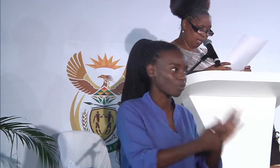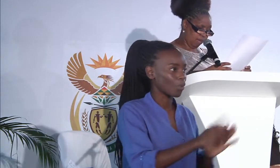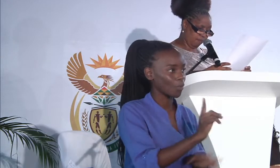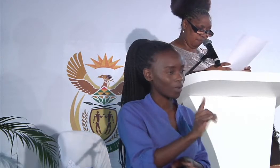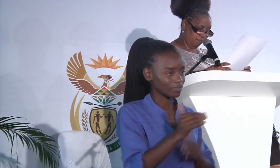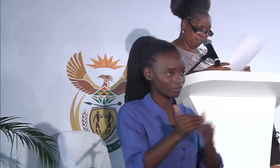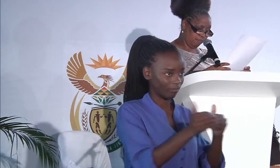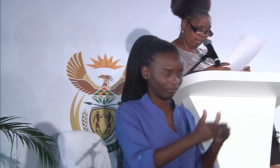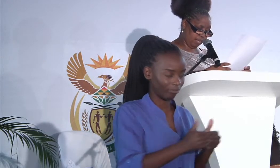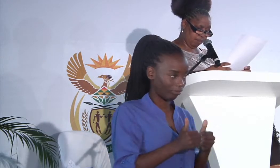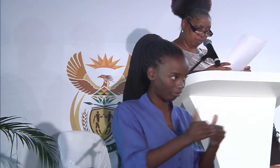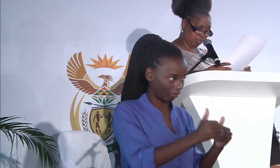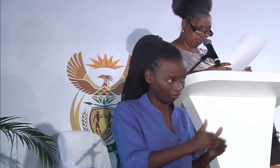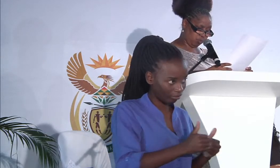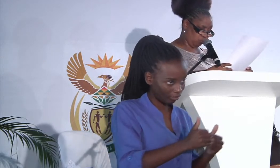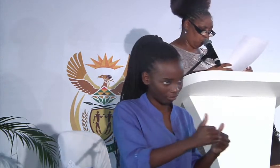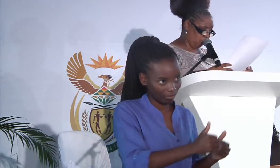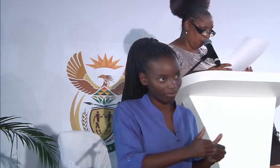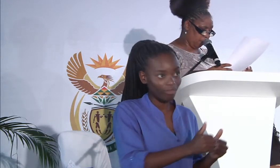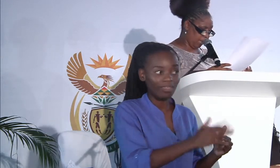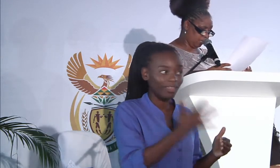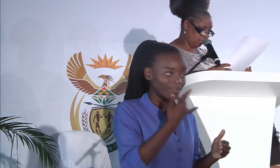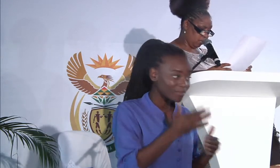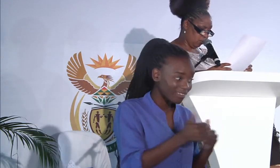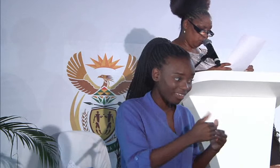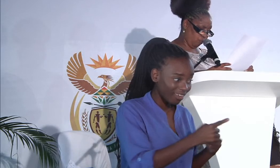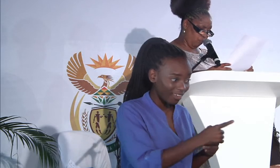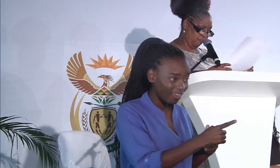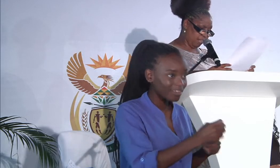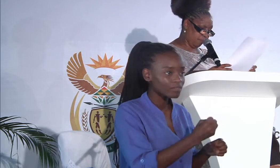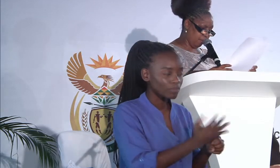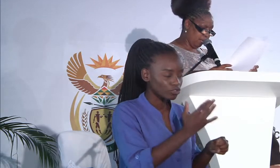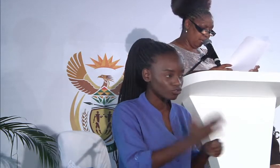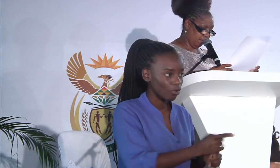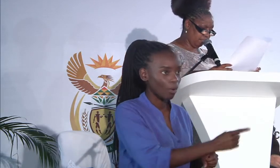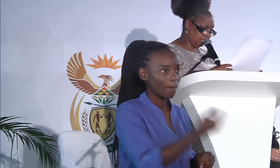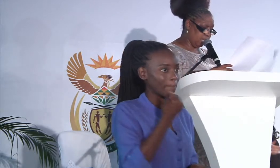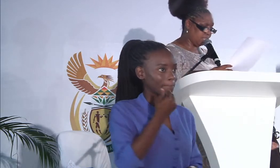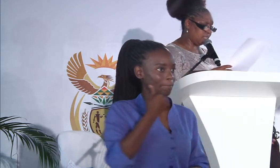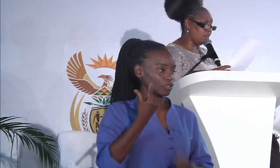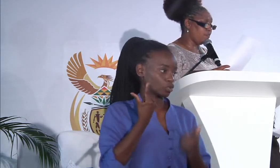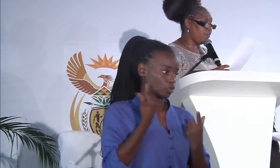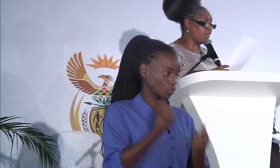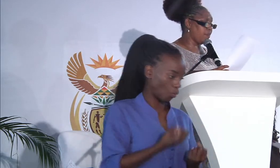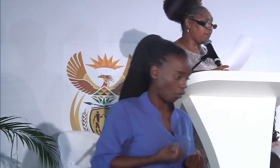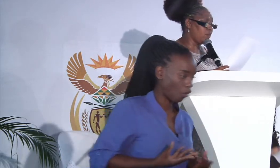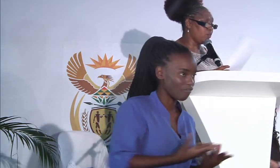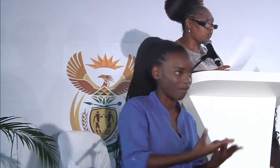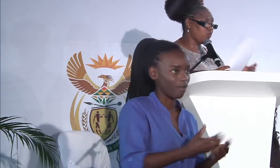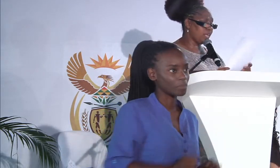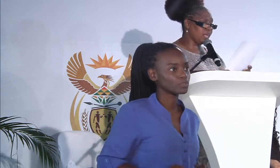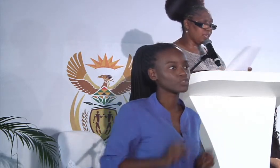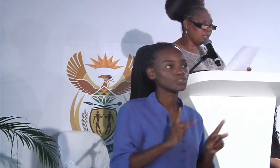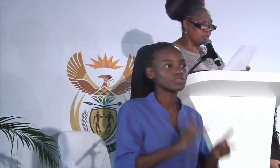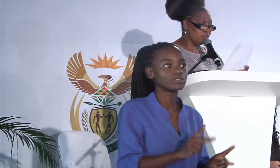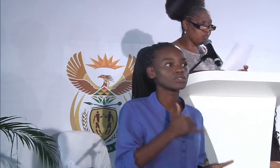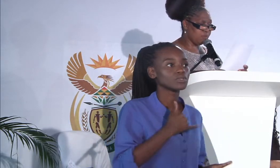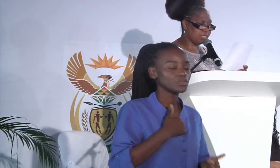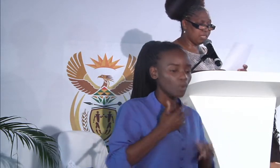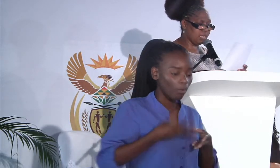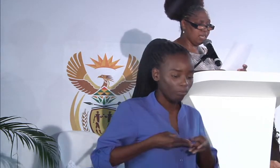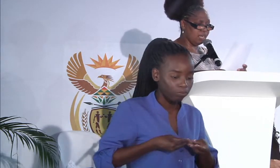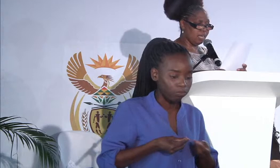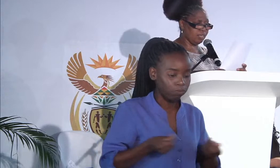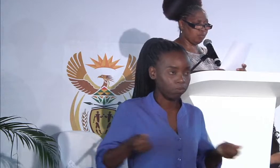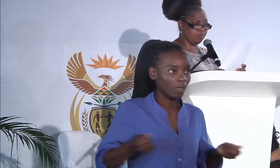care for the vulnerable is to do our best to offer them every chance for them to heal, to be